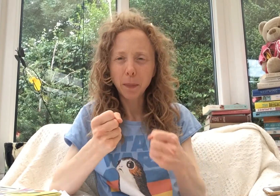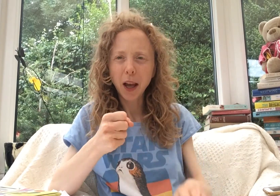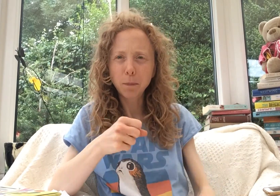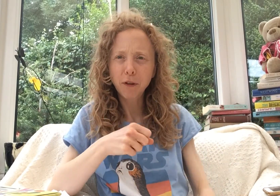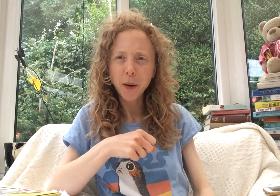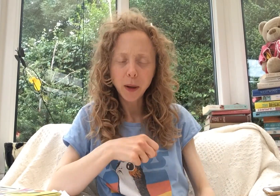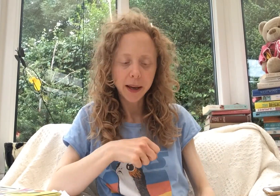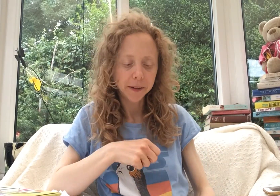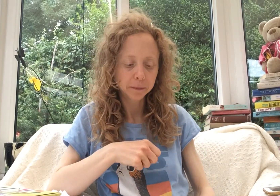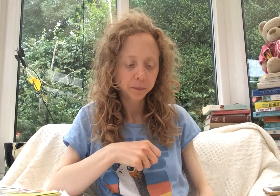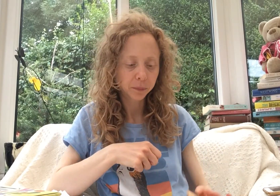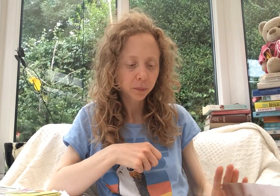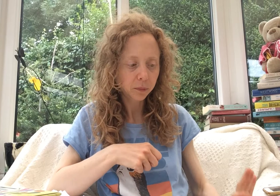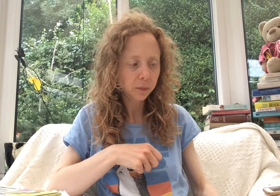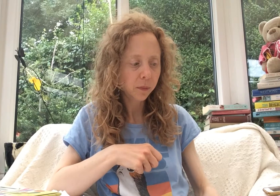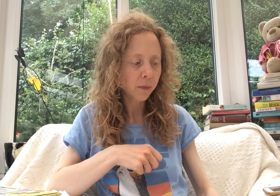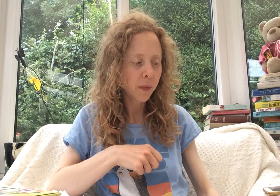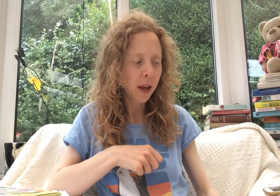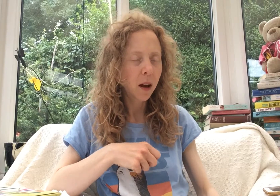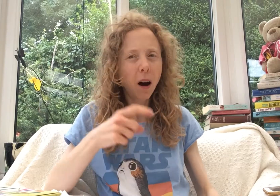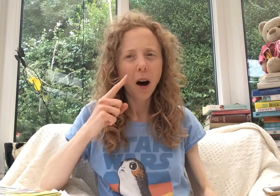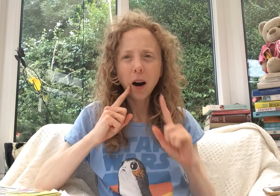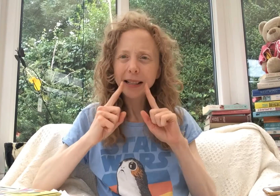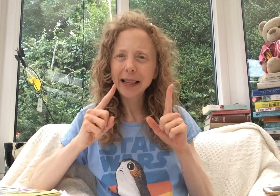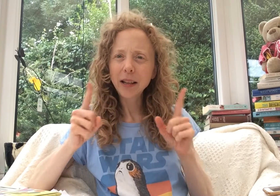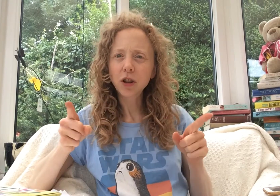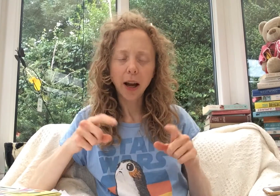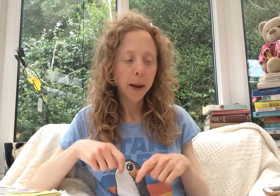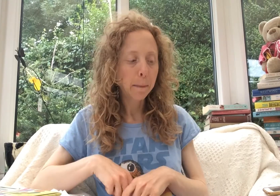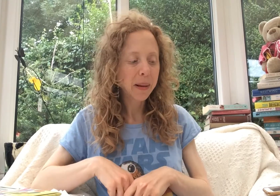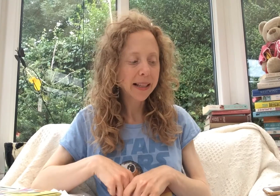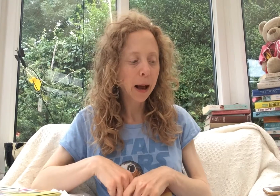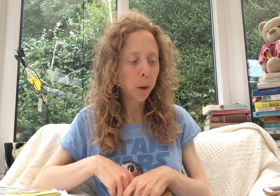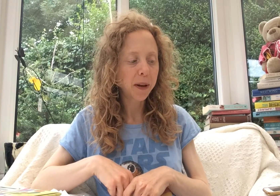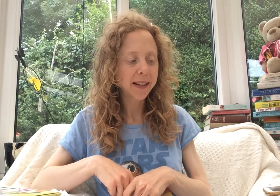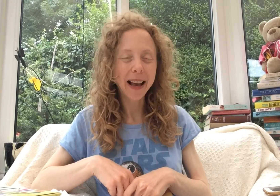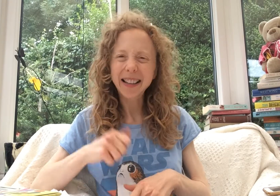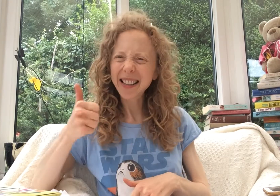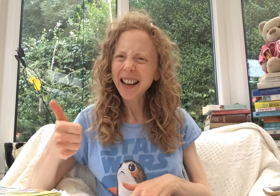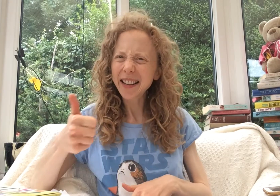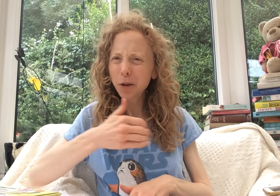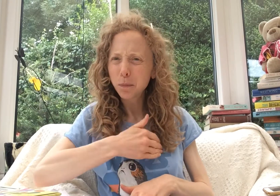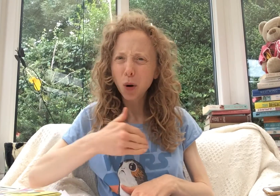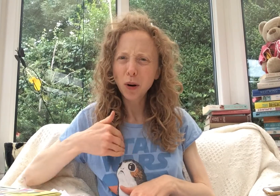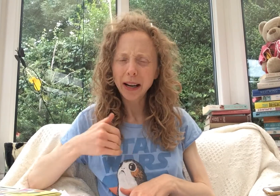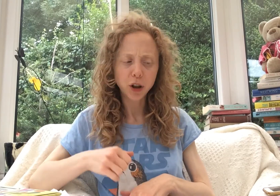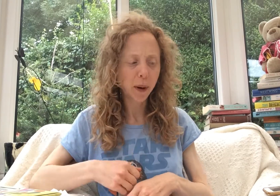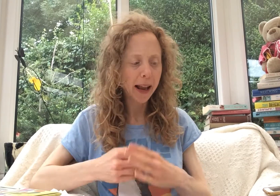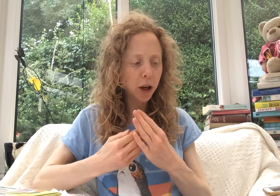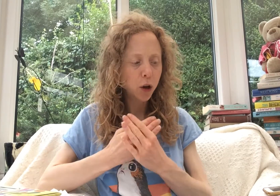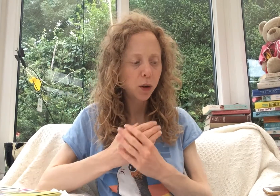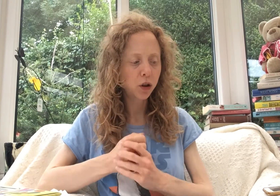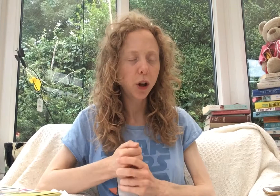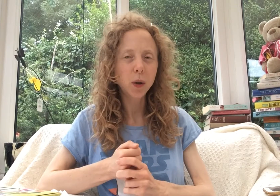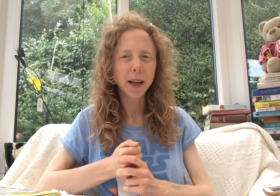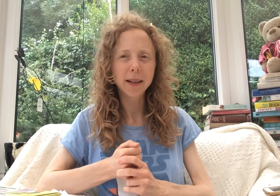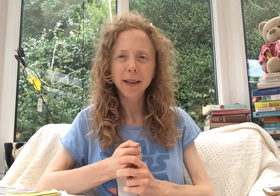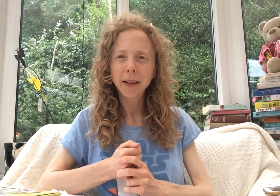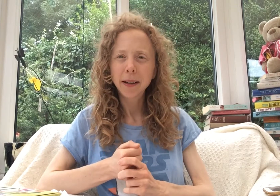had broken. Our teacher, Miss Albert said, "Say good morning to our new student."